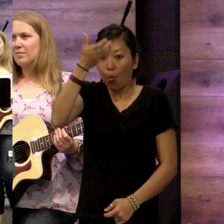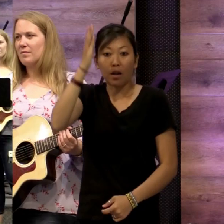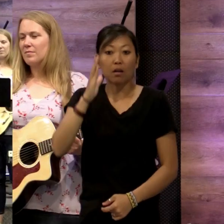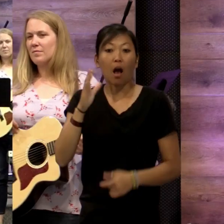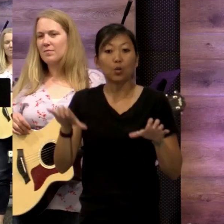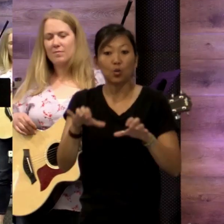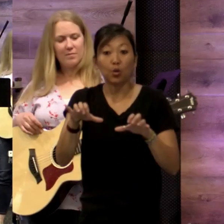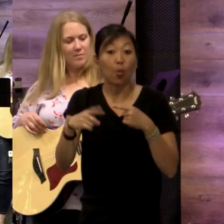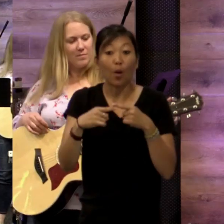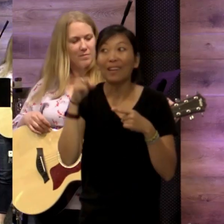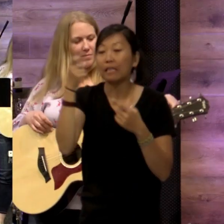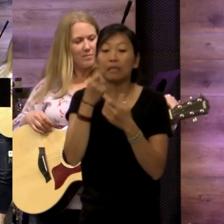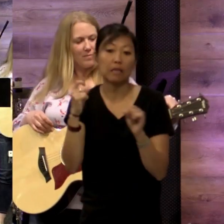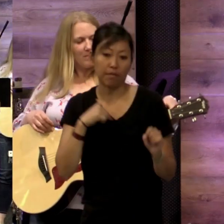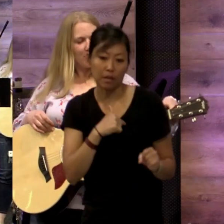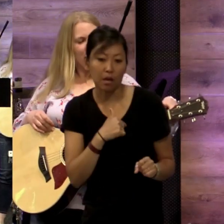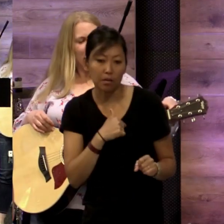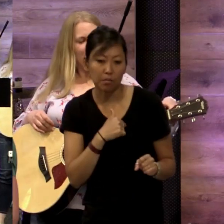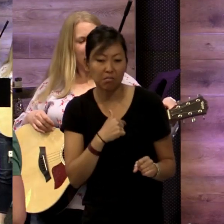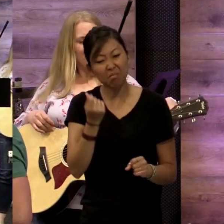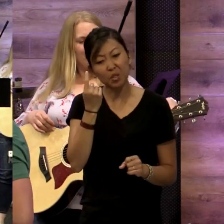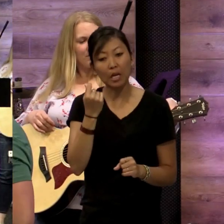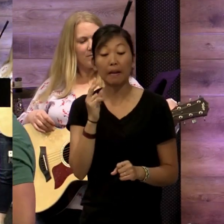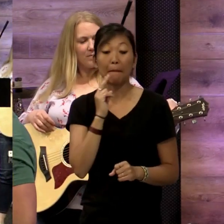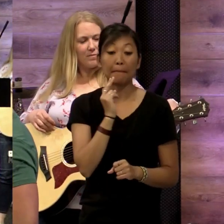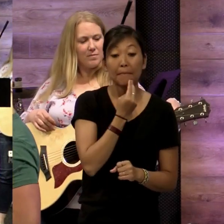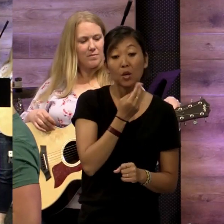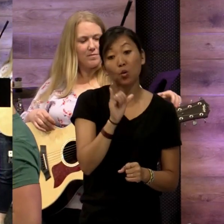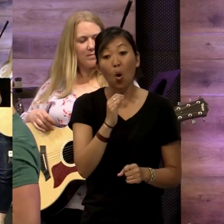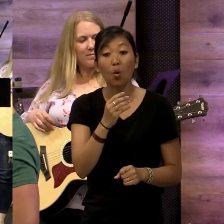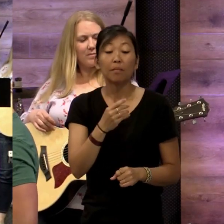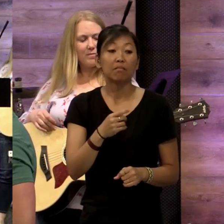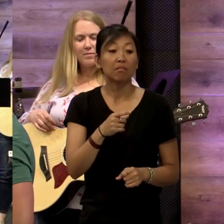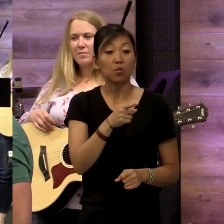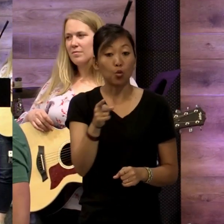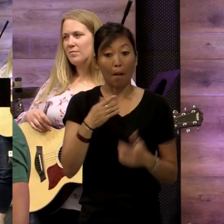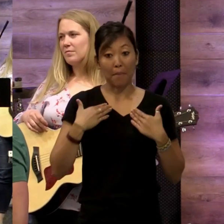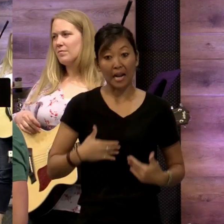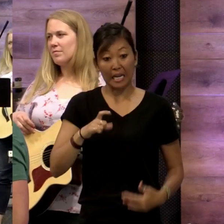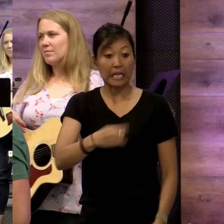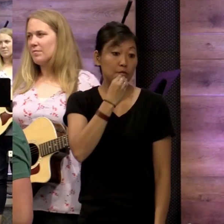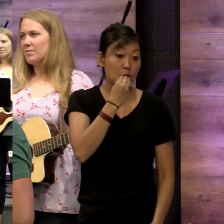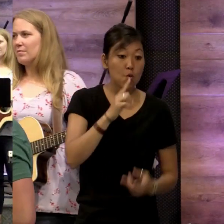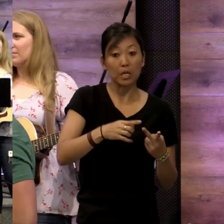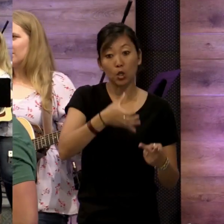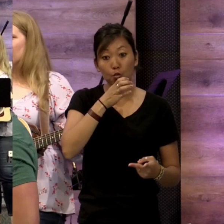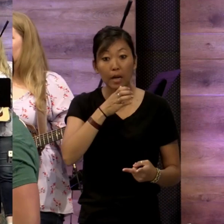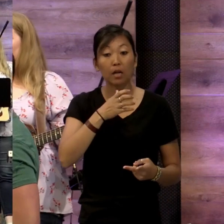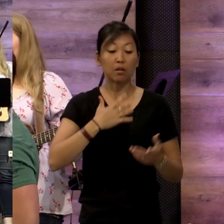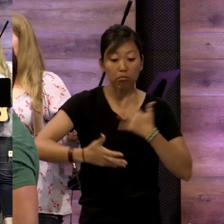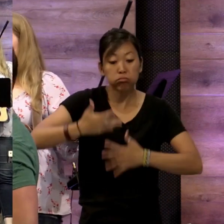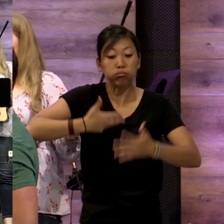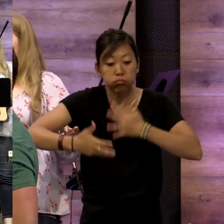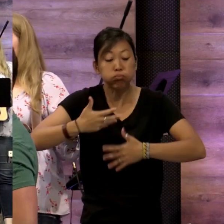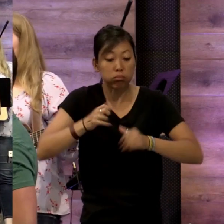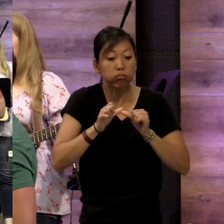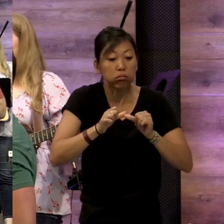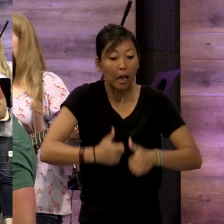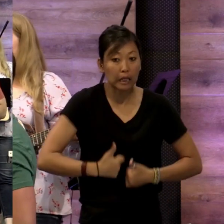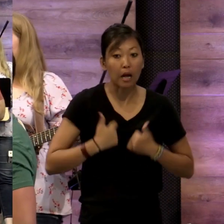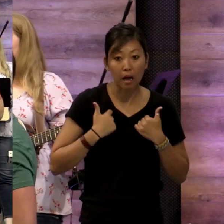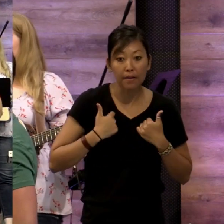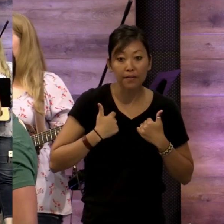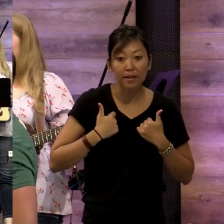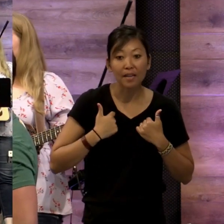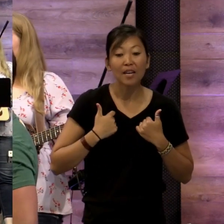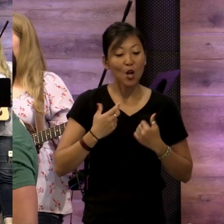doing when he saves us. Just like we need to eat food and drink and take it in, and we are nourished by the food